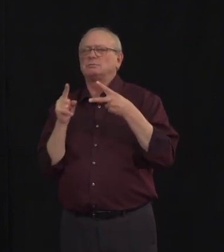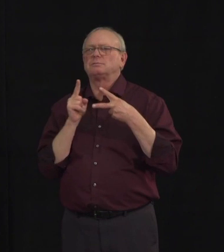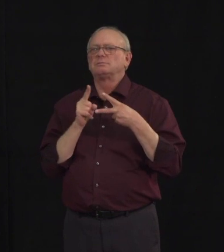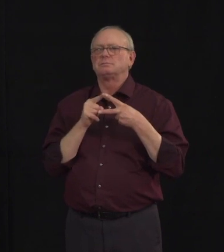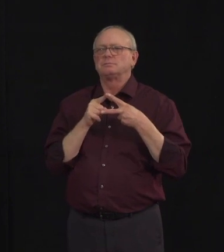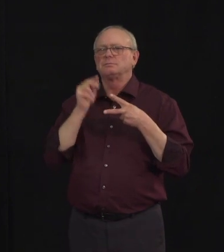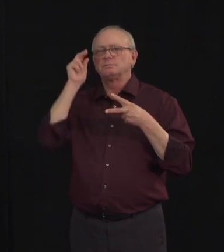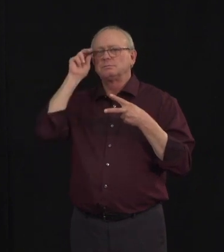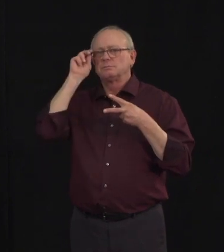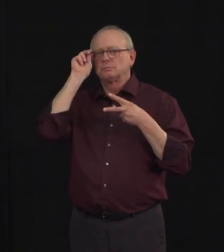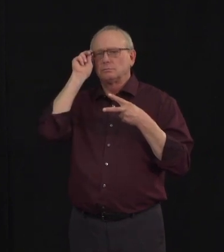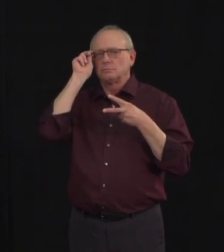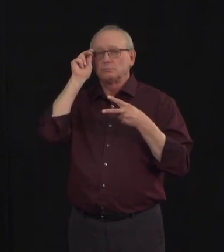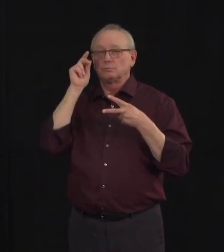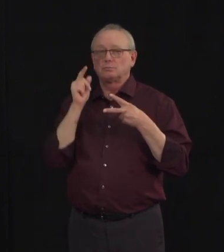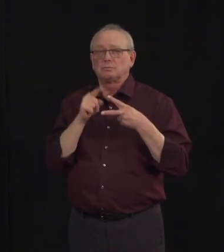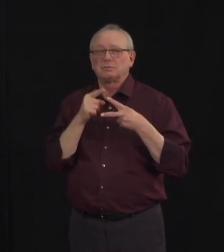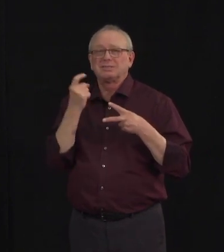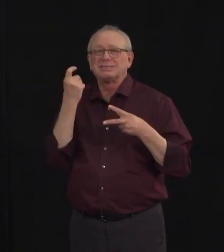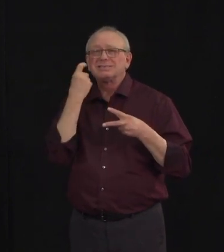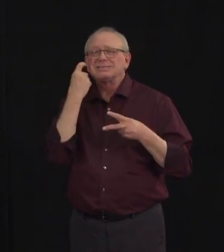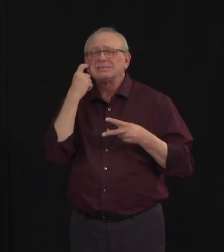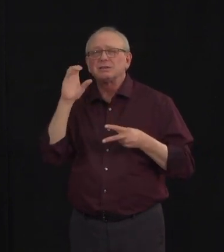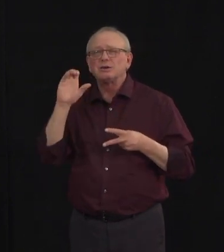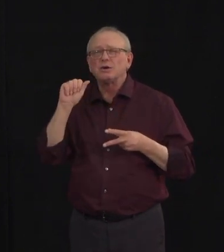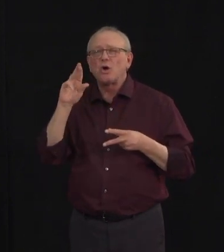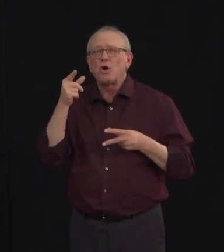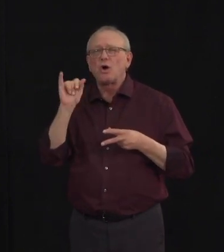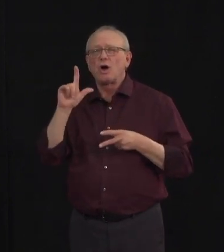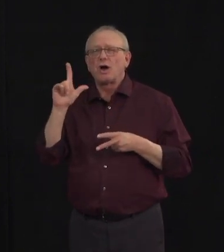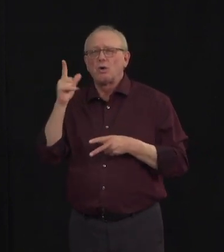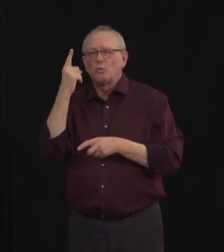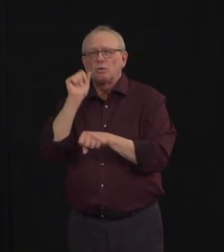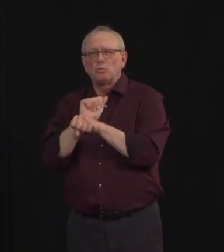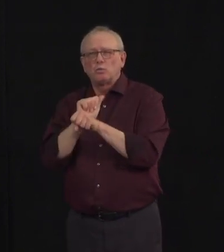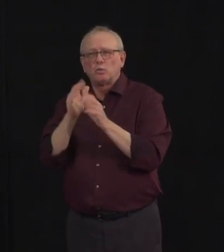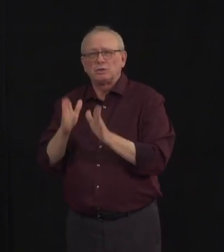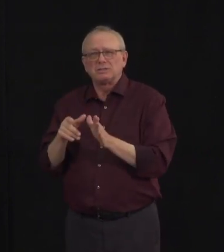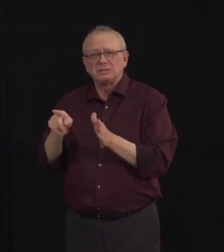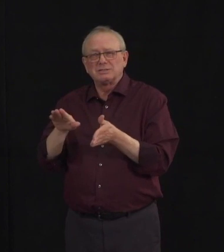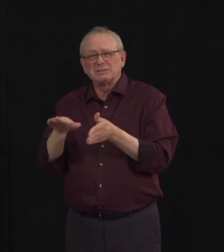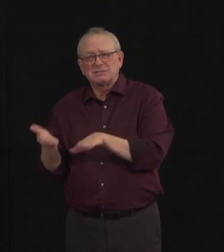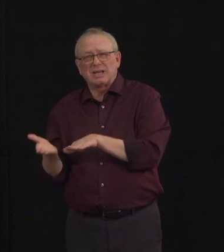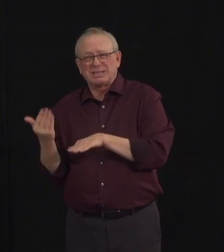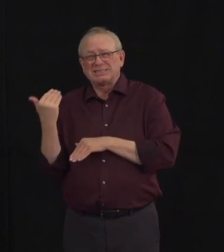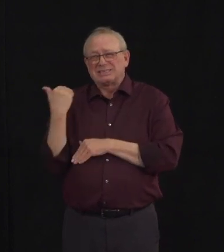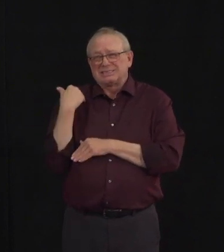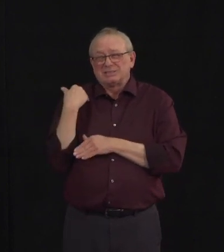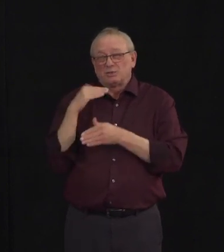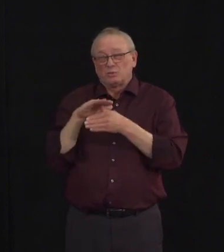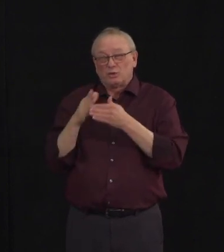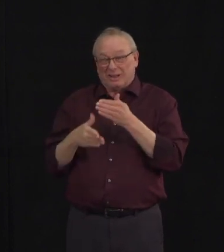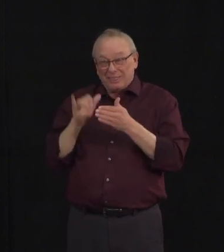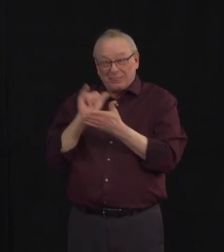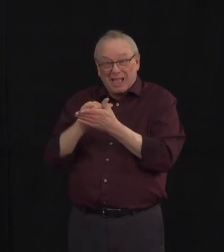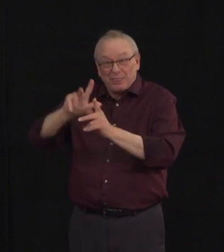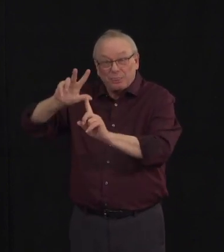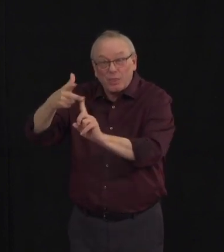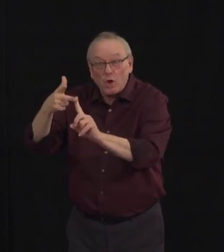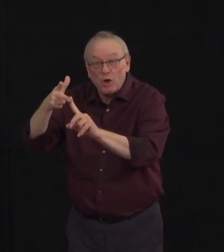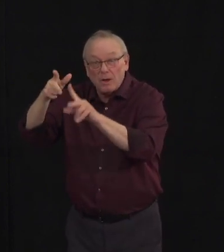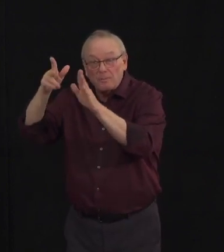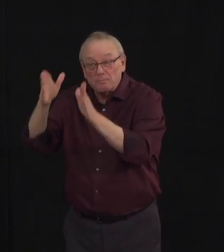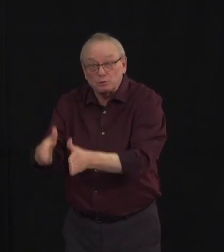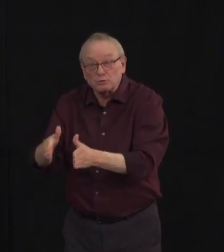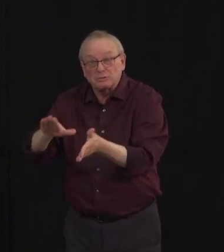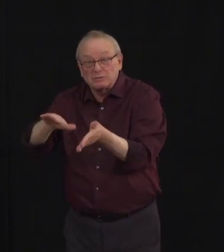the worker at Cargill, is that the third death related to this facility? And then I can jump right into my question here.